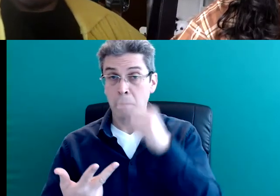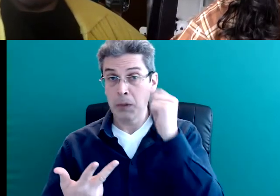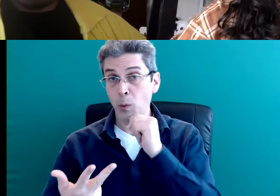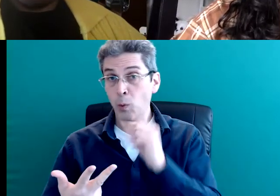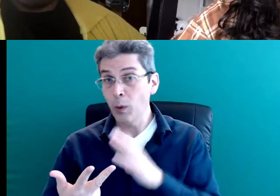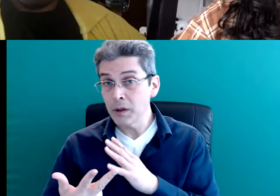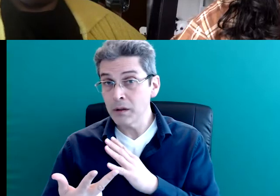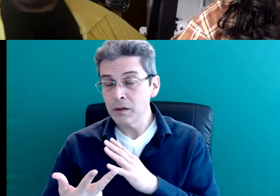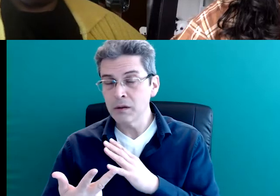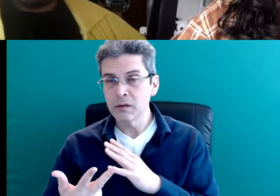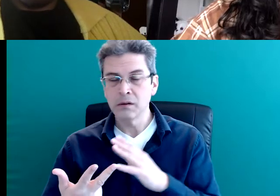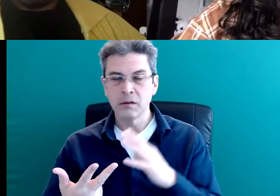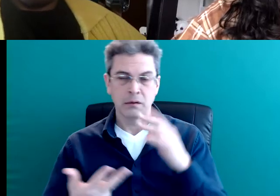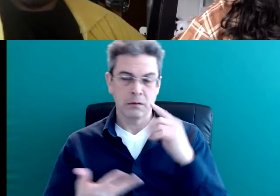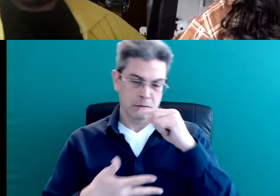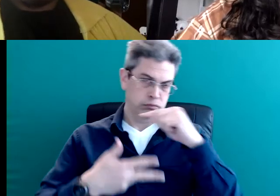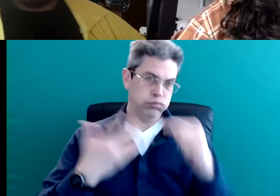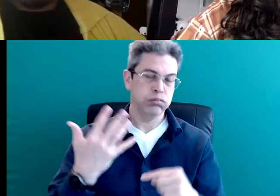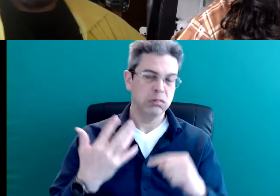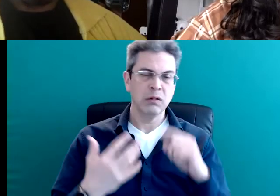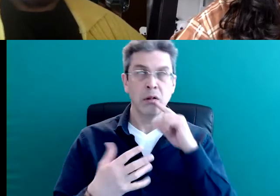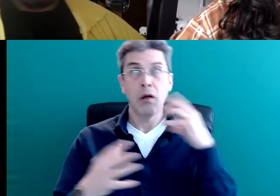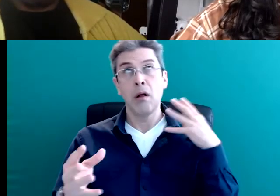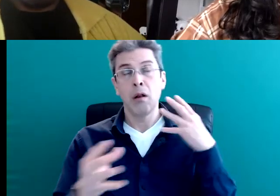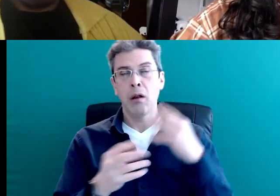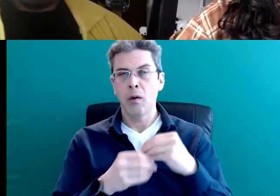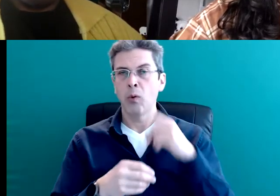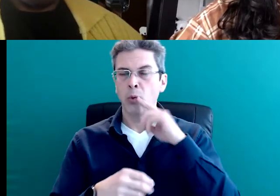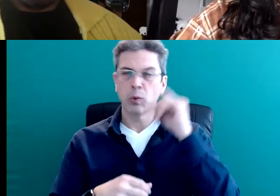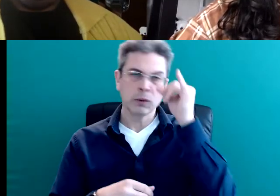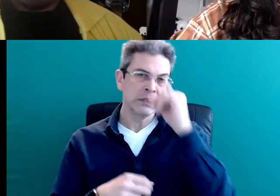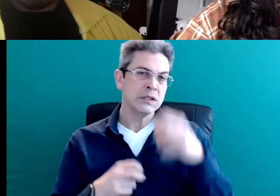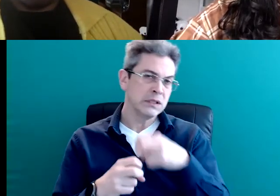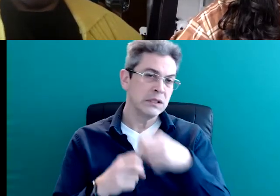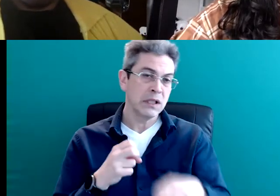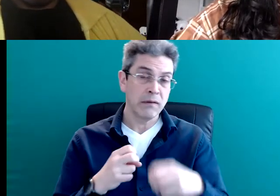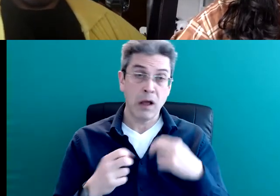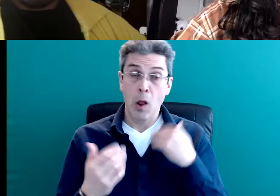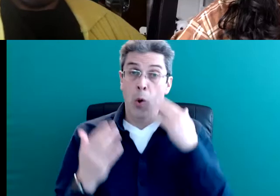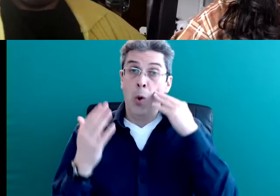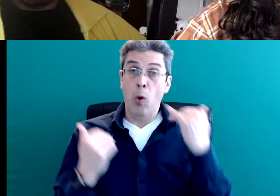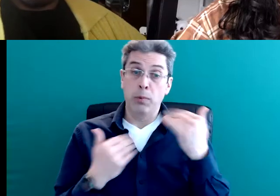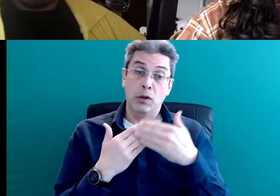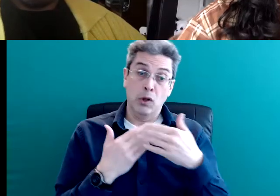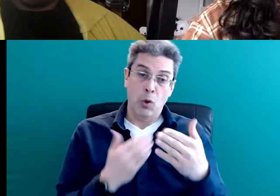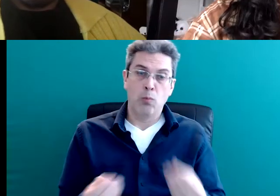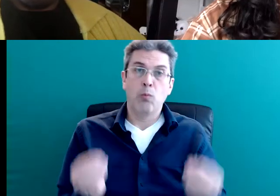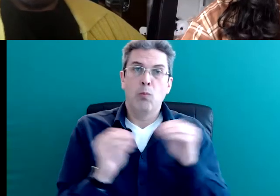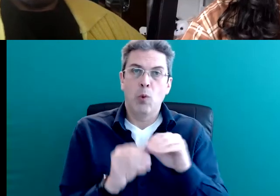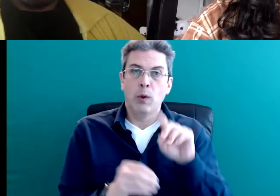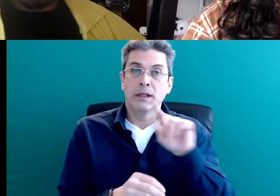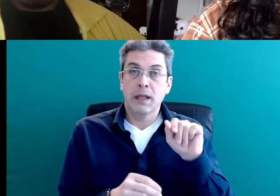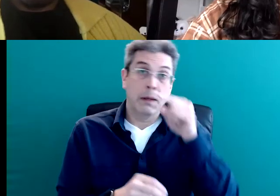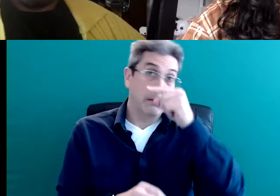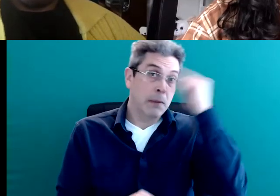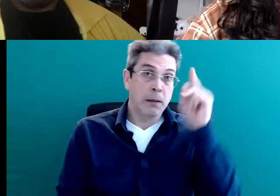It's been a lot. And I think that hopefully at least more disabled Black folk are taking the time